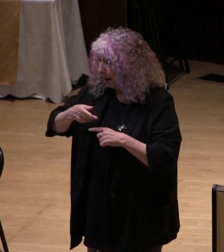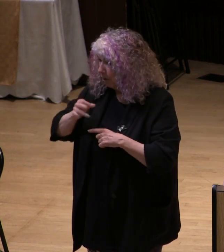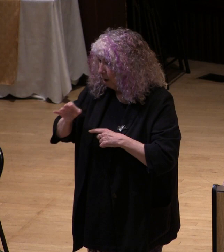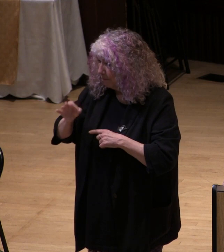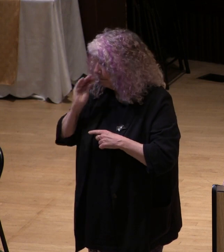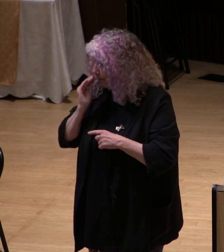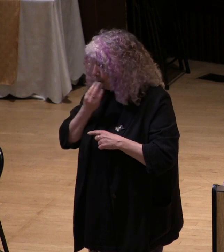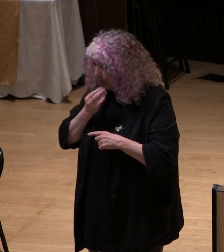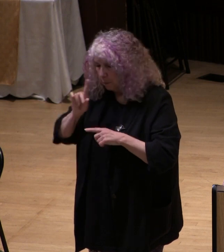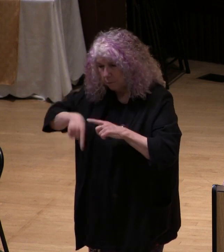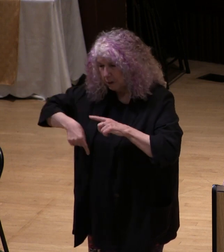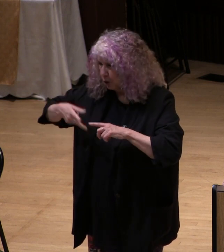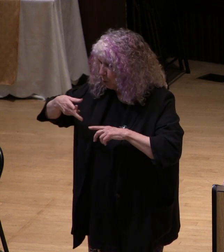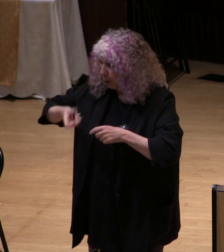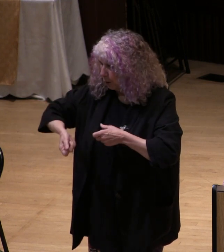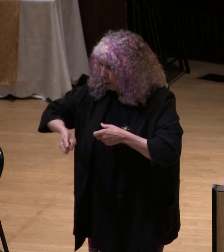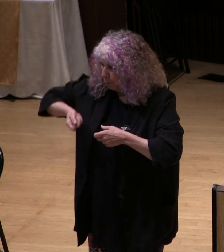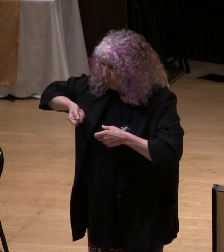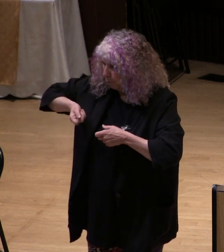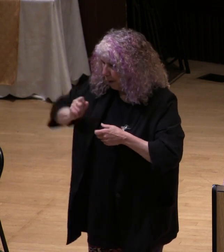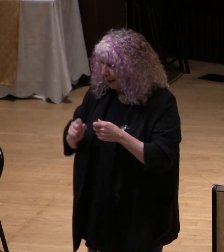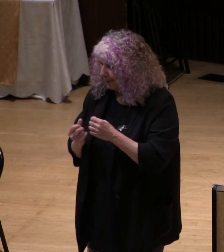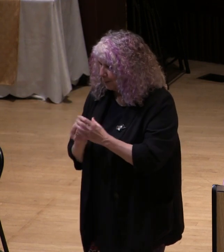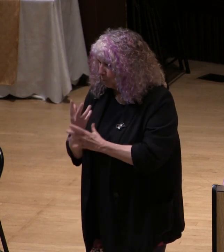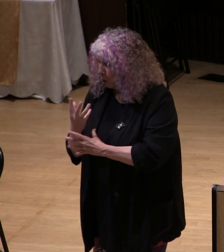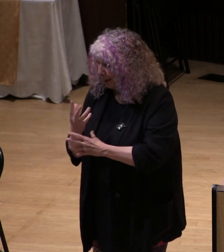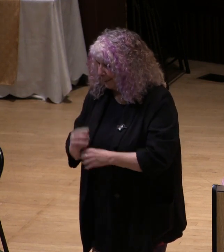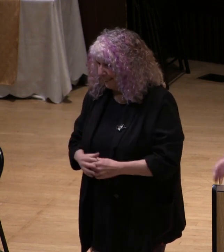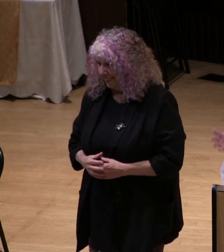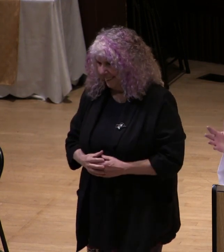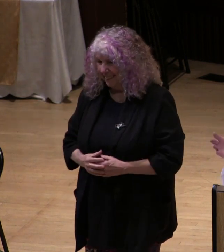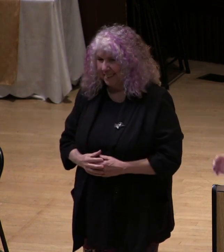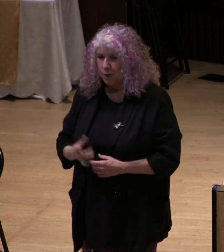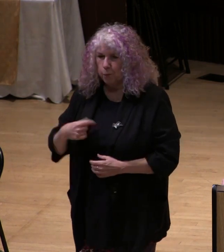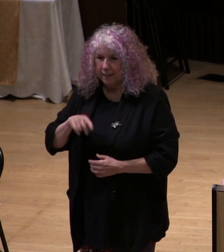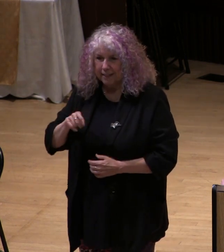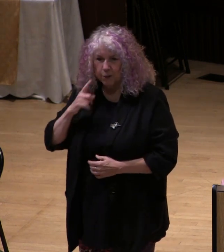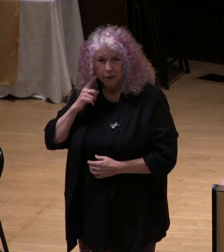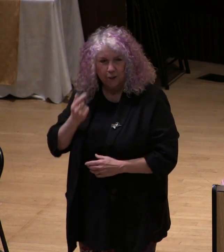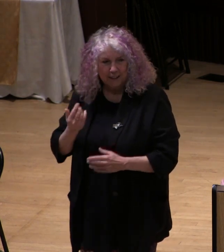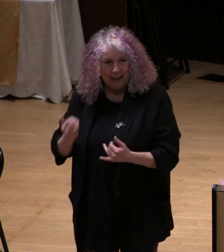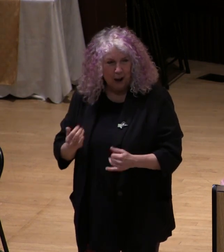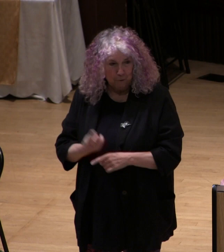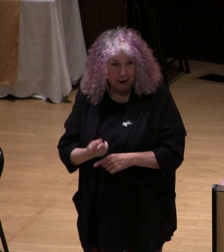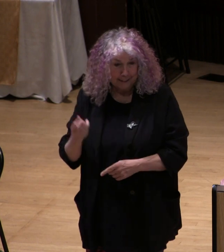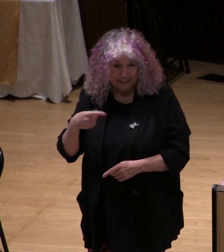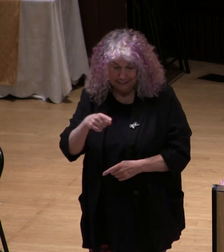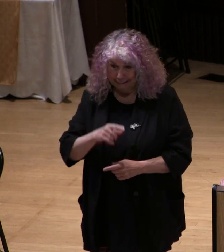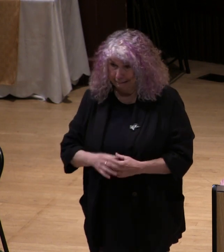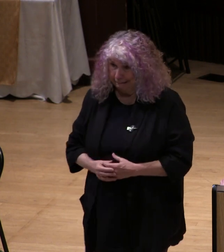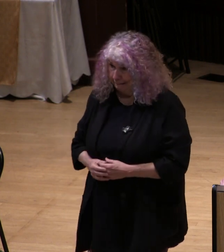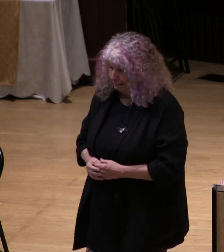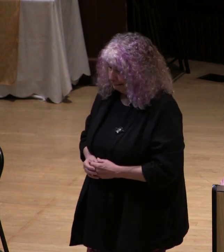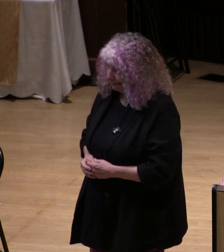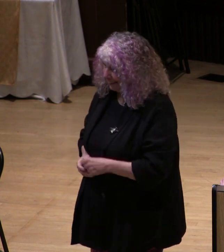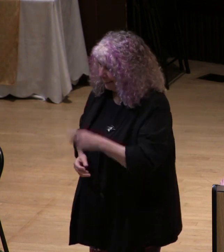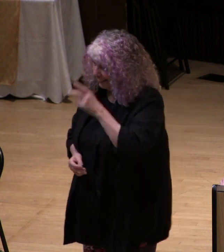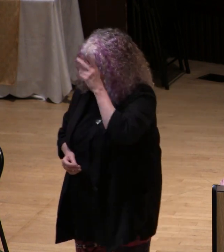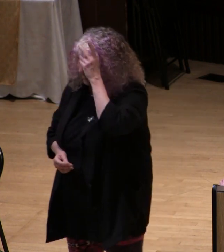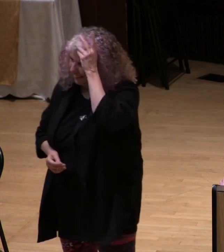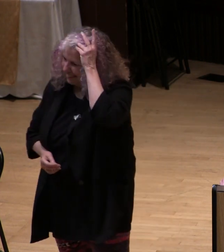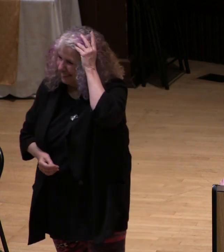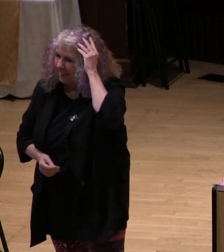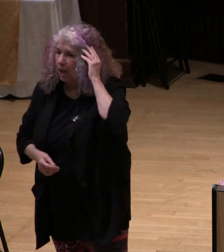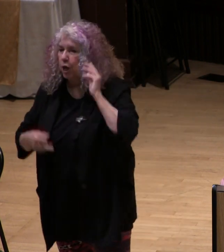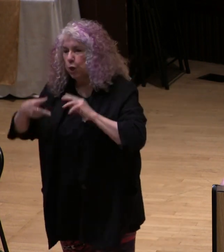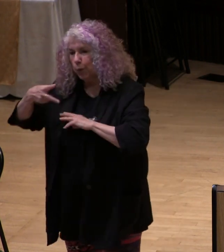flowers, but you can't hold back the spring. We really need to hear that right now, too, don't we? You